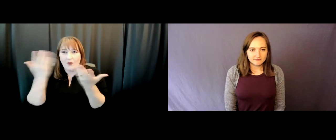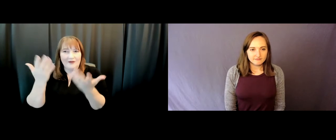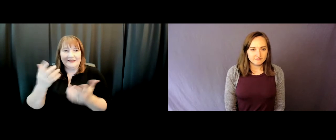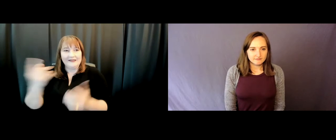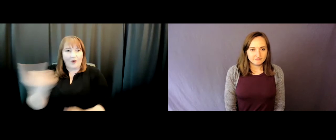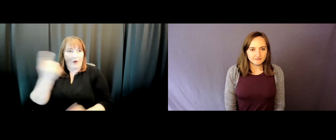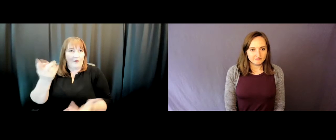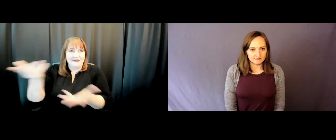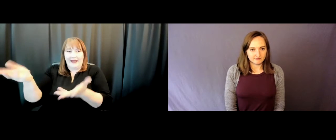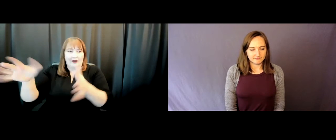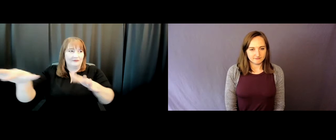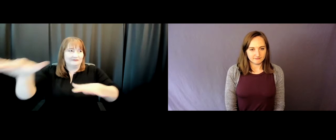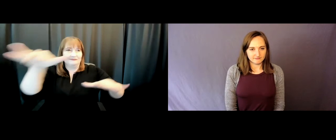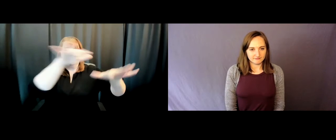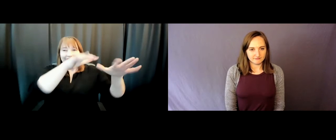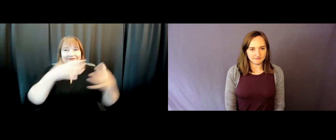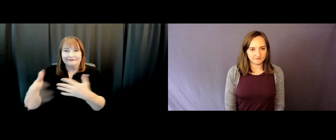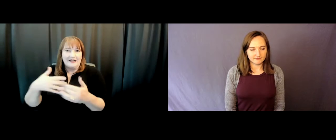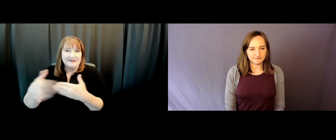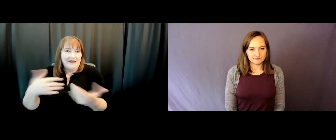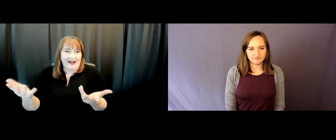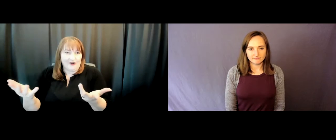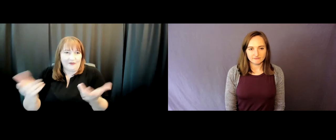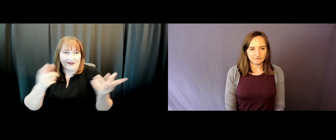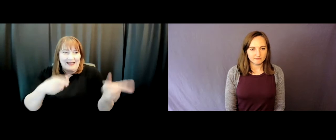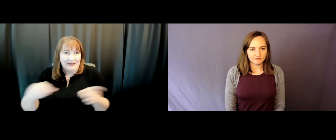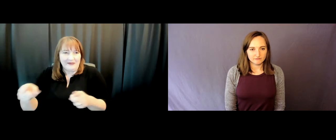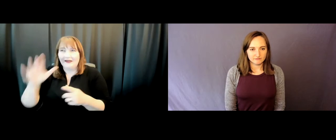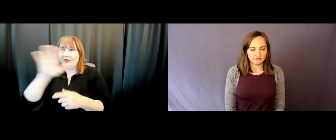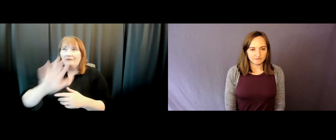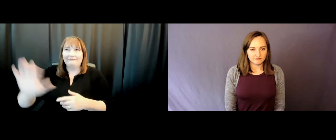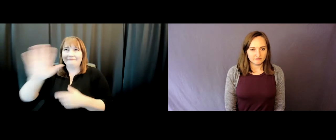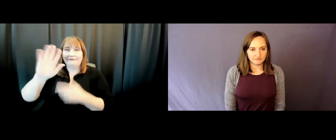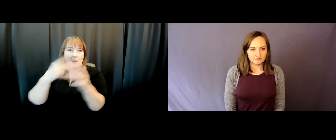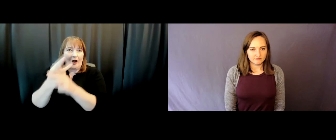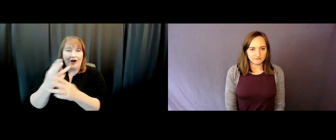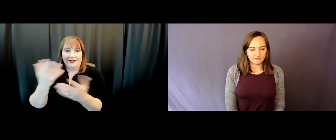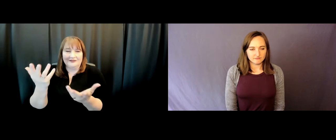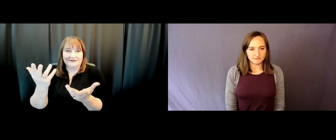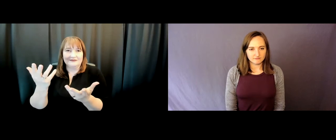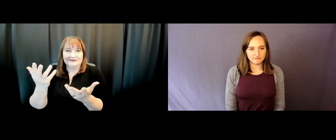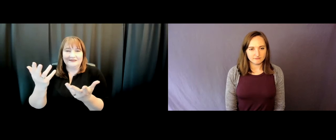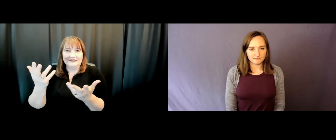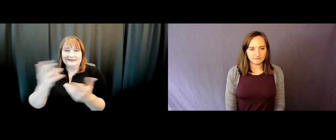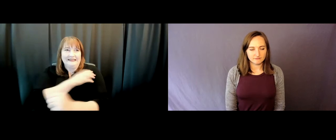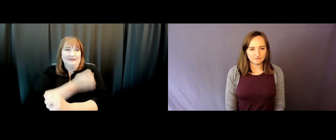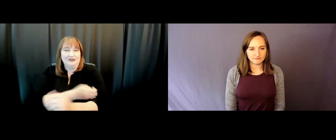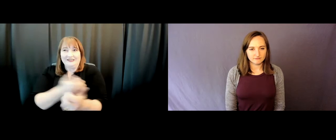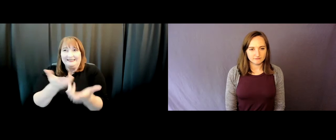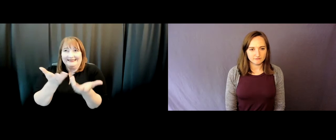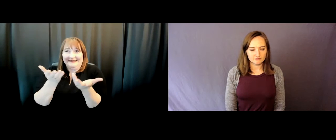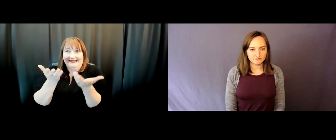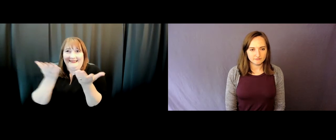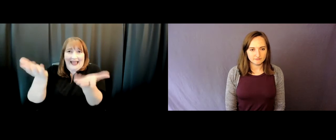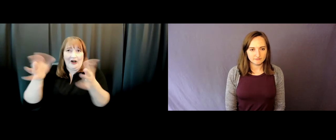there. So no matter what is happening in the universe, all of this energy, it's there. I mean, we are